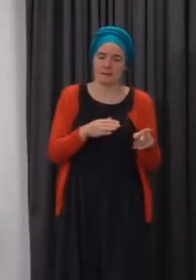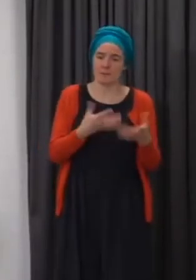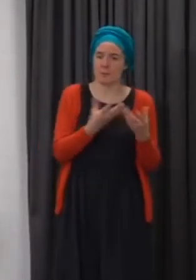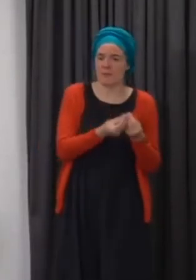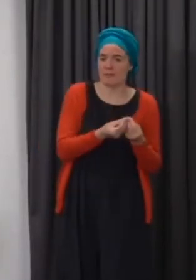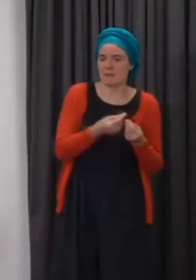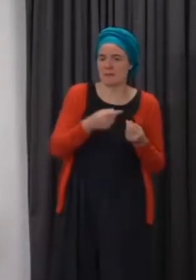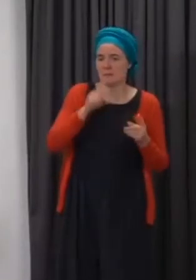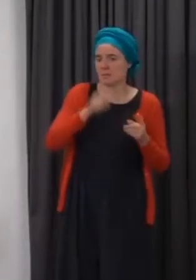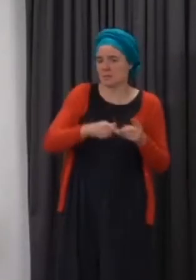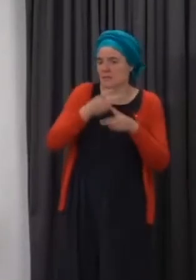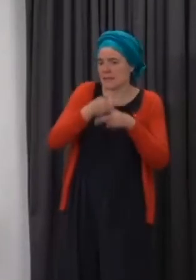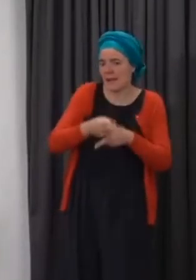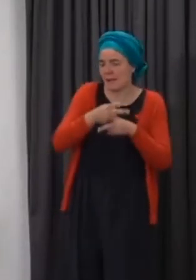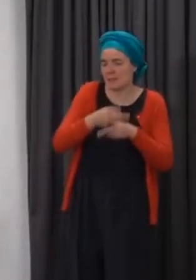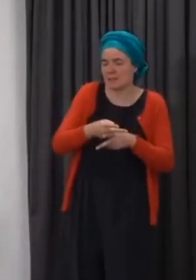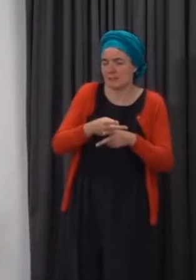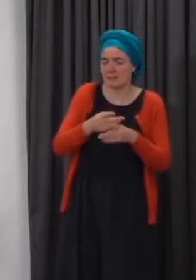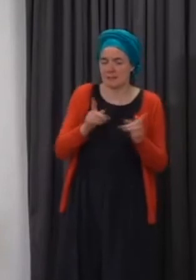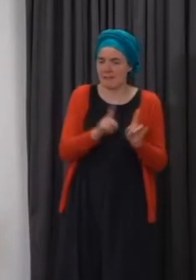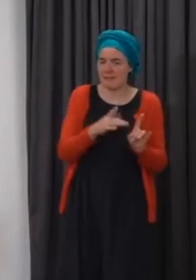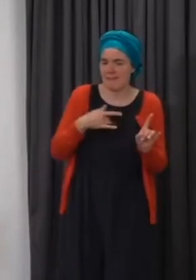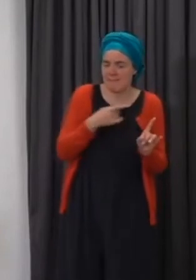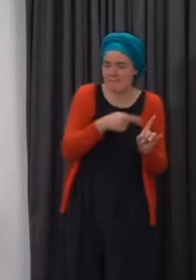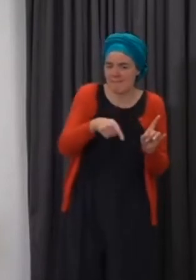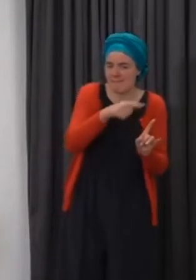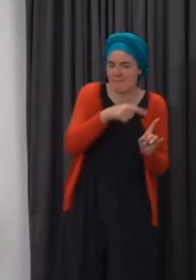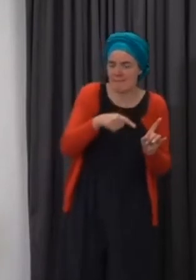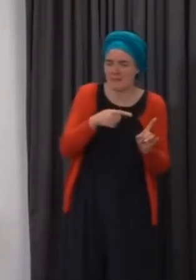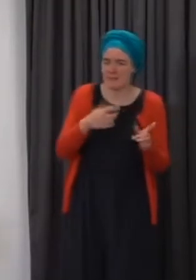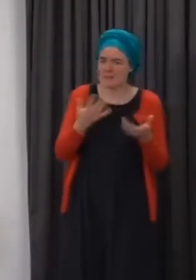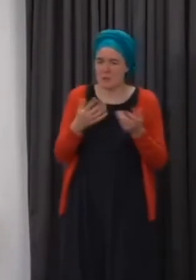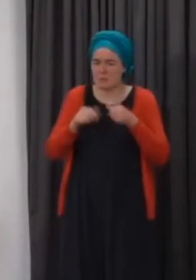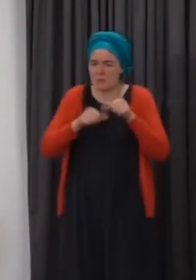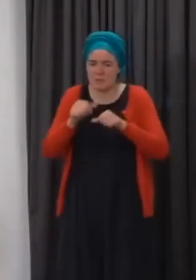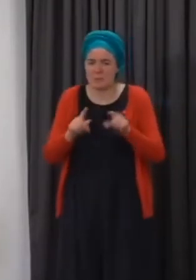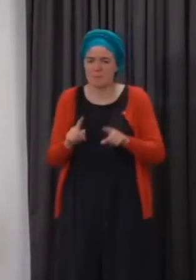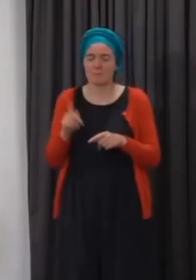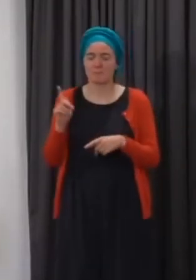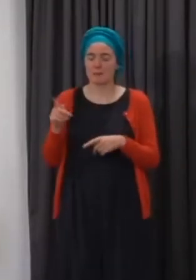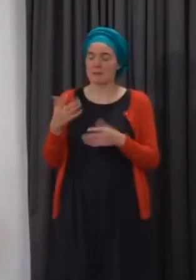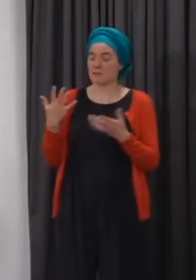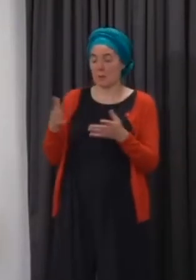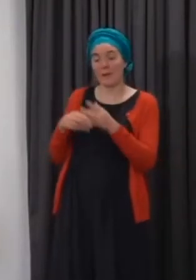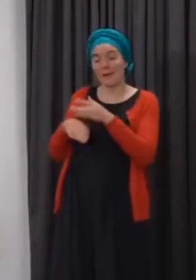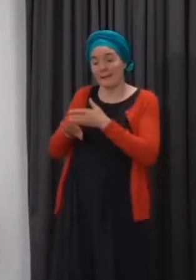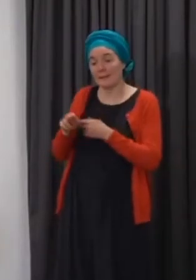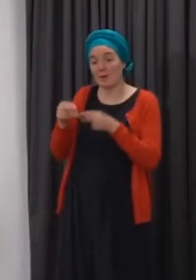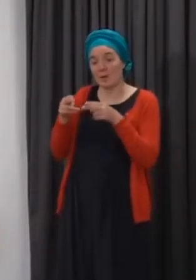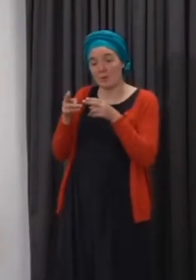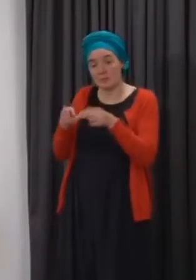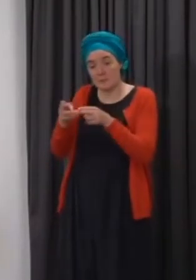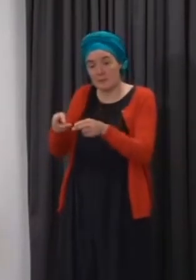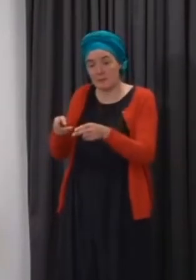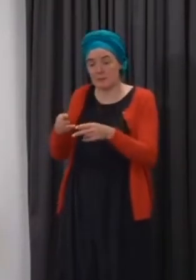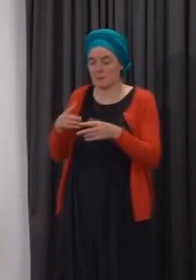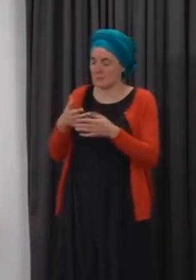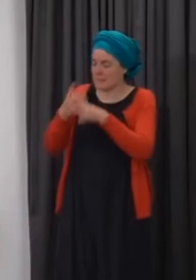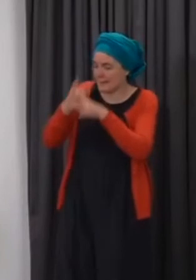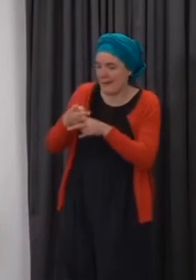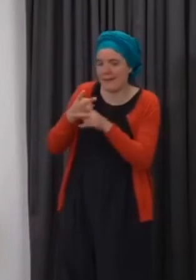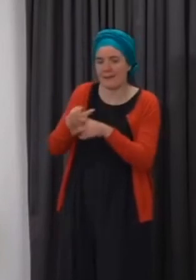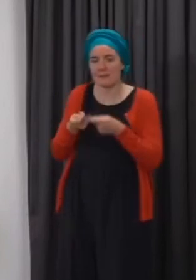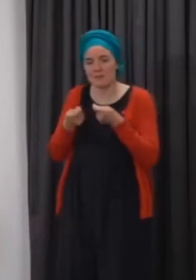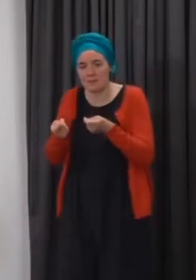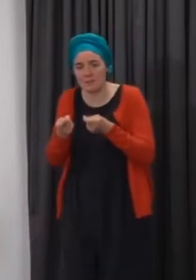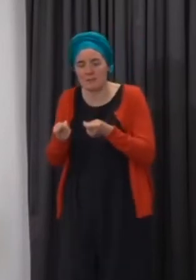environment, they will have been going through the appropriate care and treatment that they need, the interventions necessary. And I think, as I was saying earlier in sharing